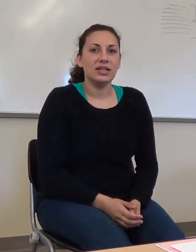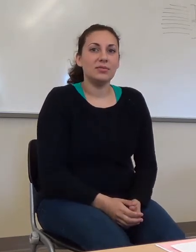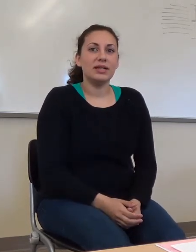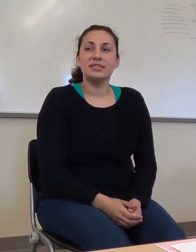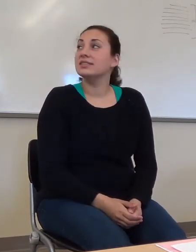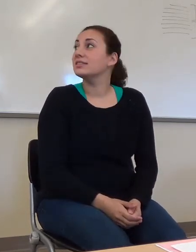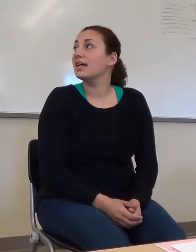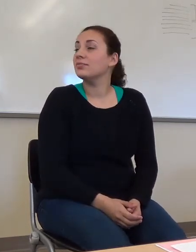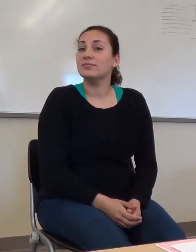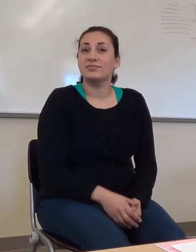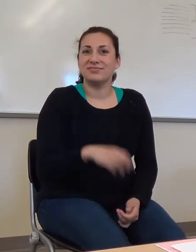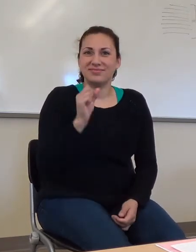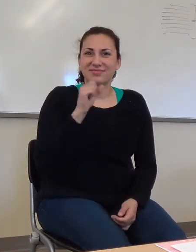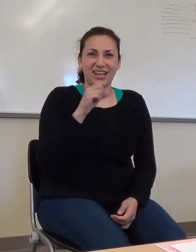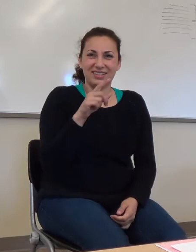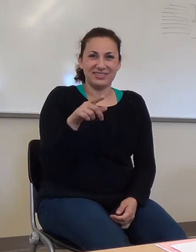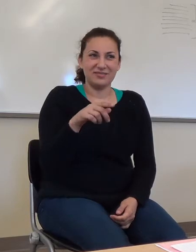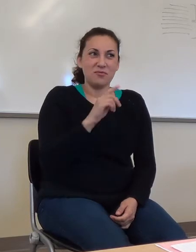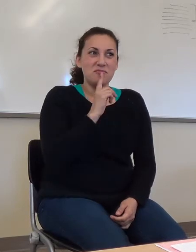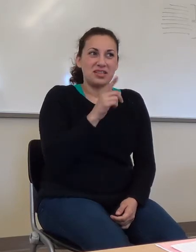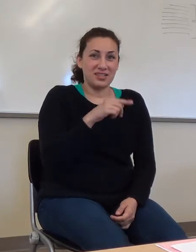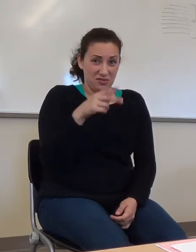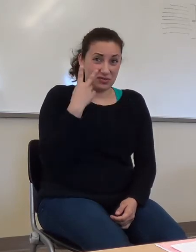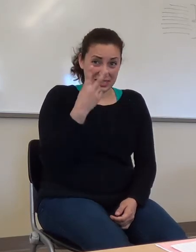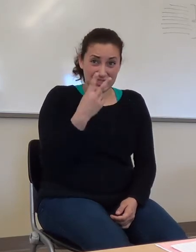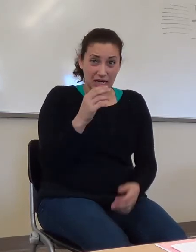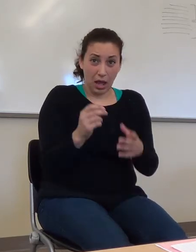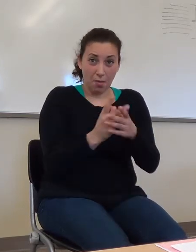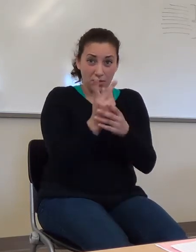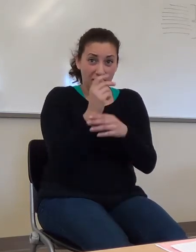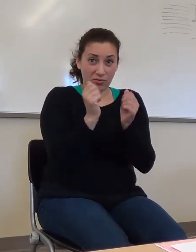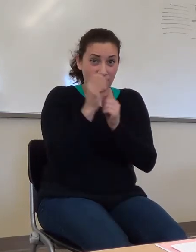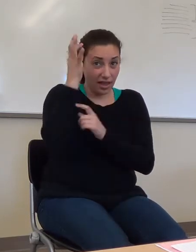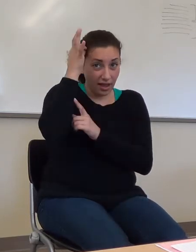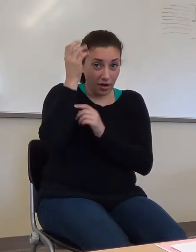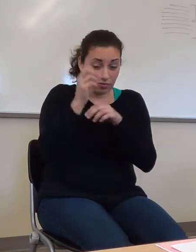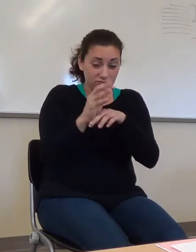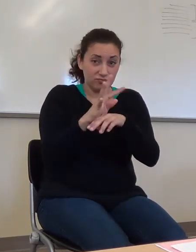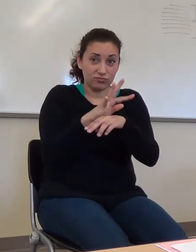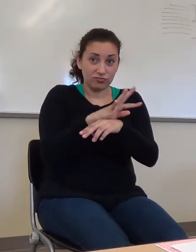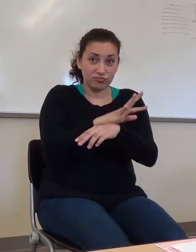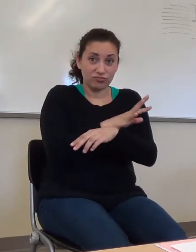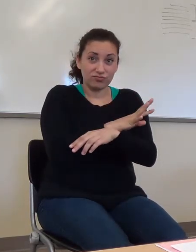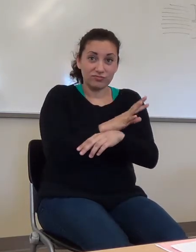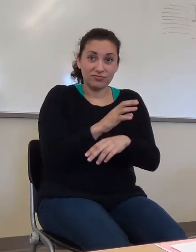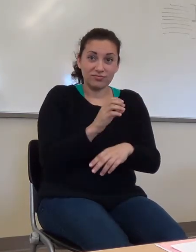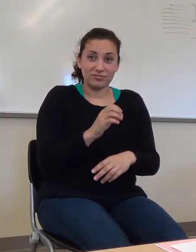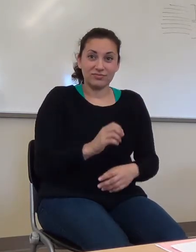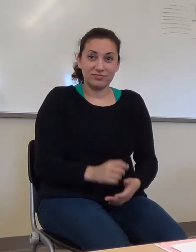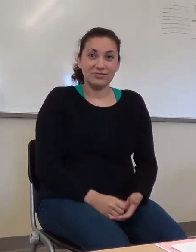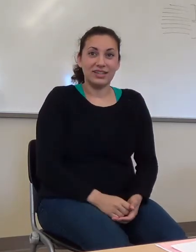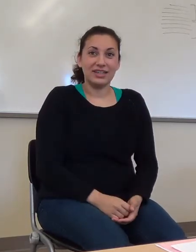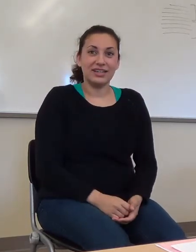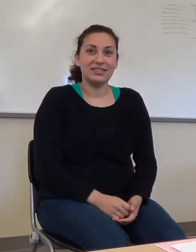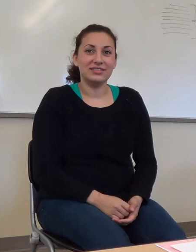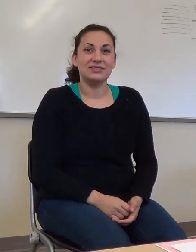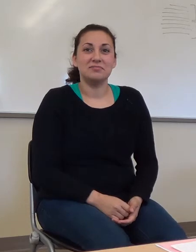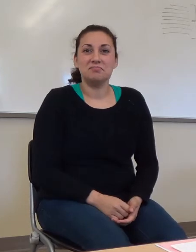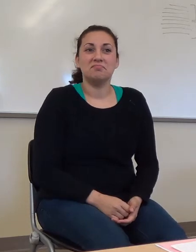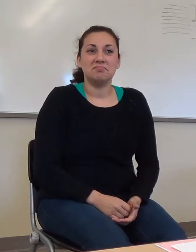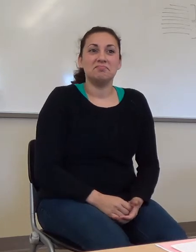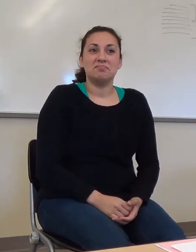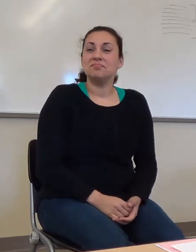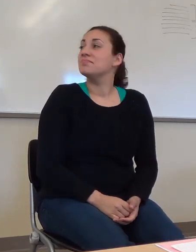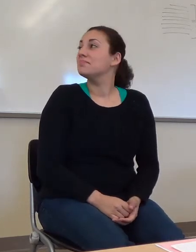We don't think It of a makes it plant as snap. having hairs. Have you ever seen one of these things? They have little tiny hairs, okay?